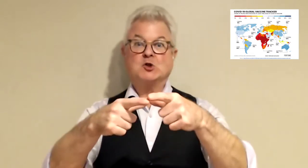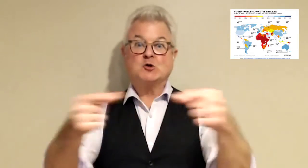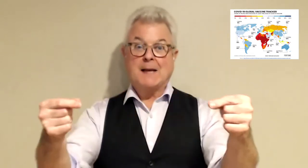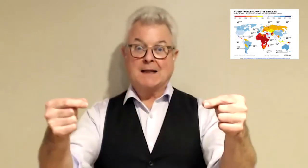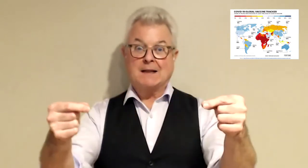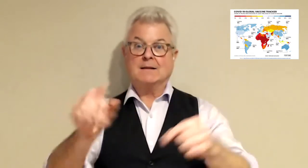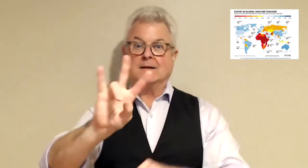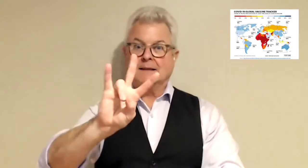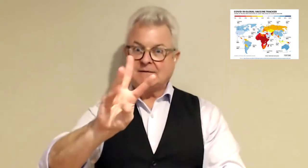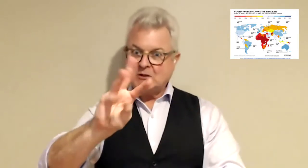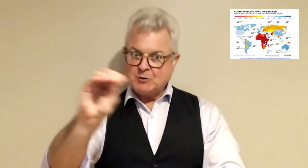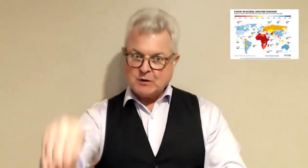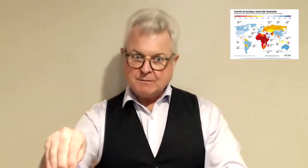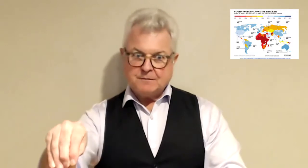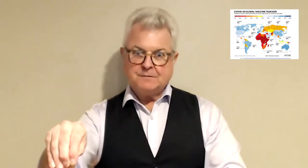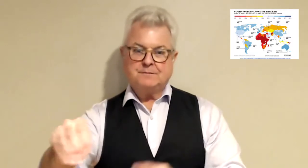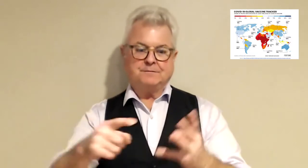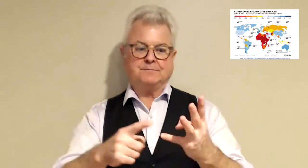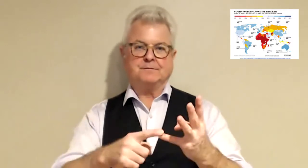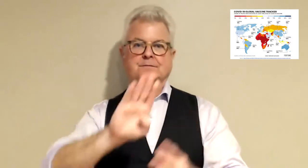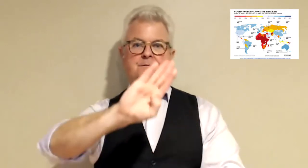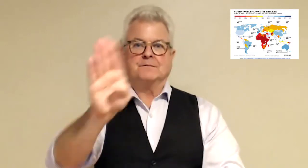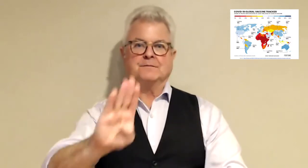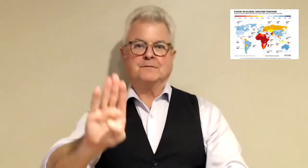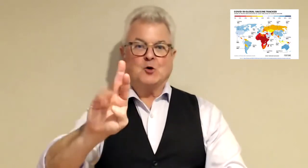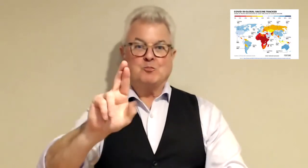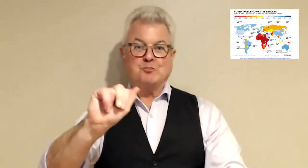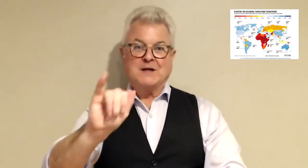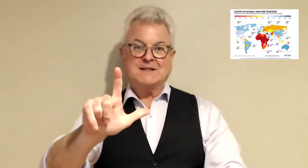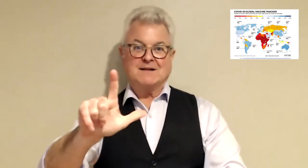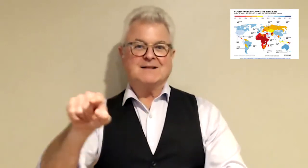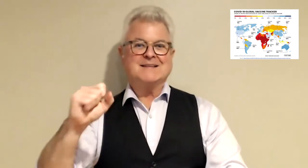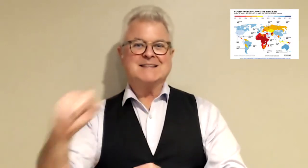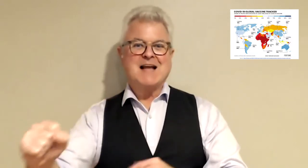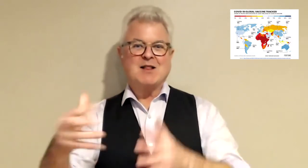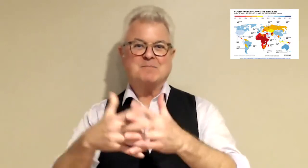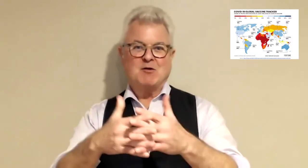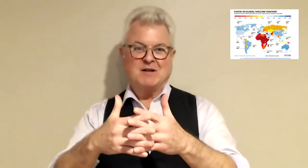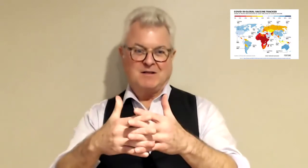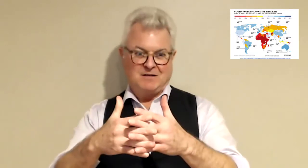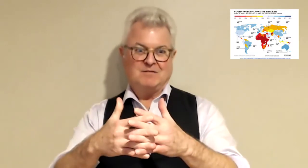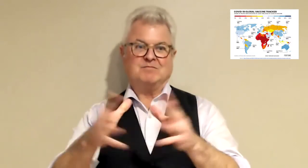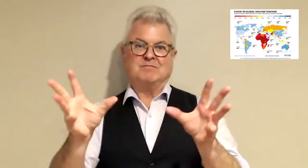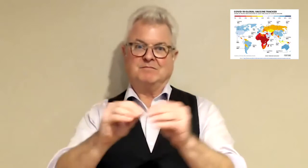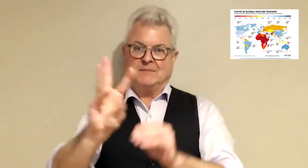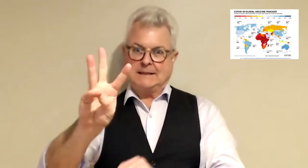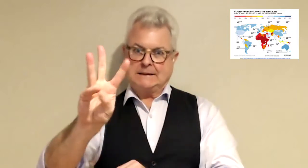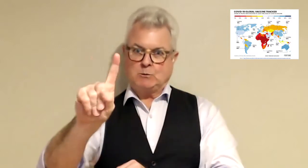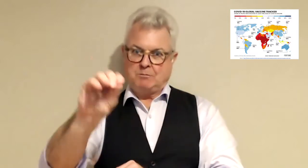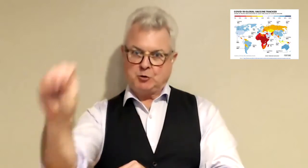76%. Japan is at 76% as well. Brazil is vaccinated, which is located in South